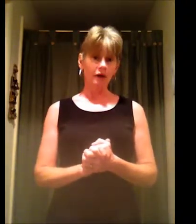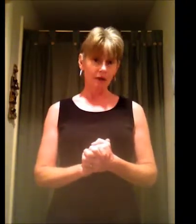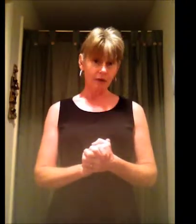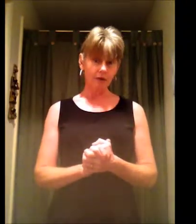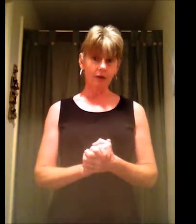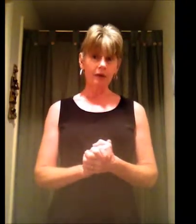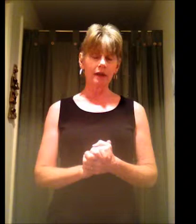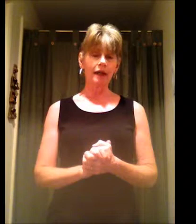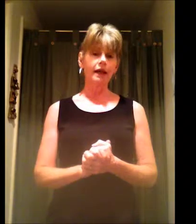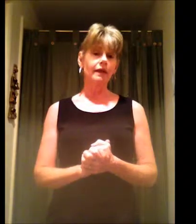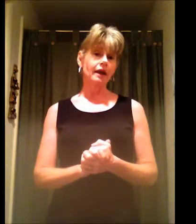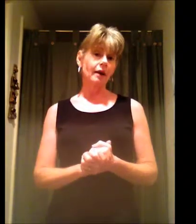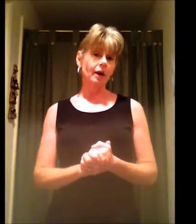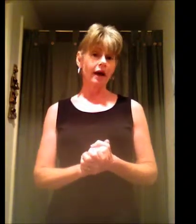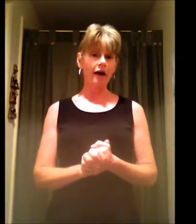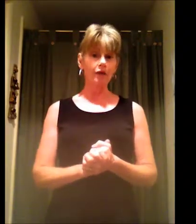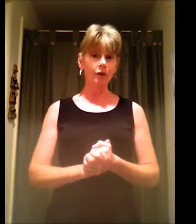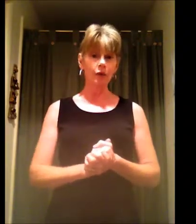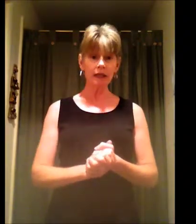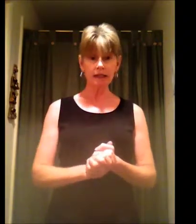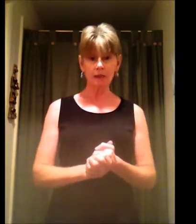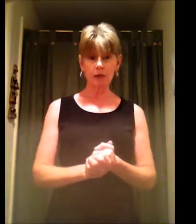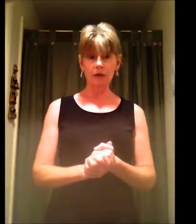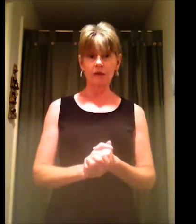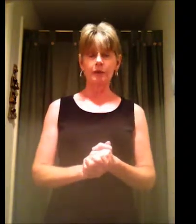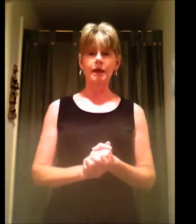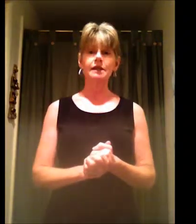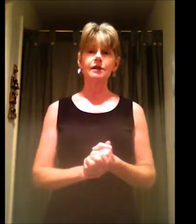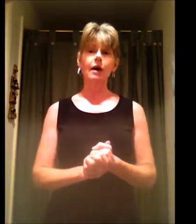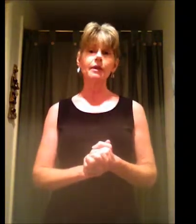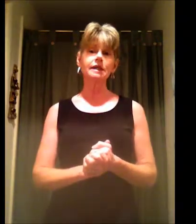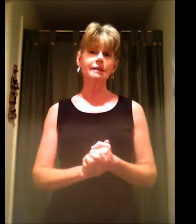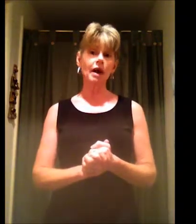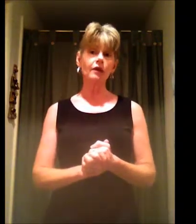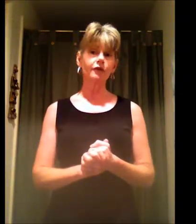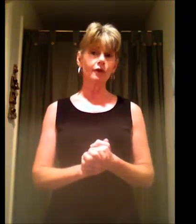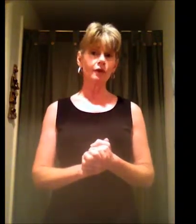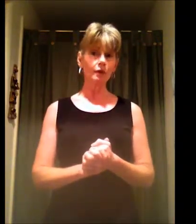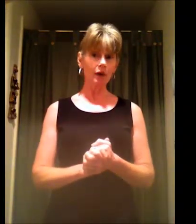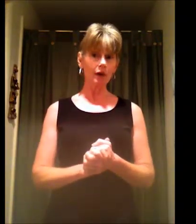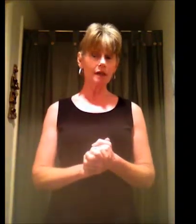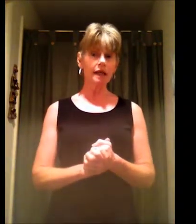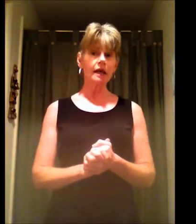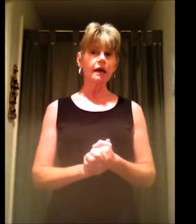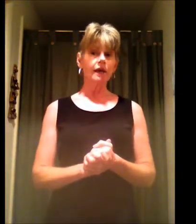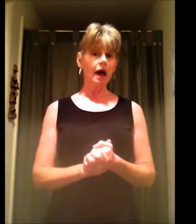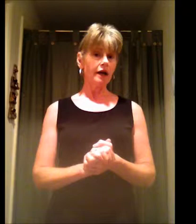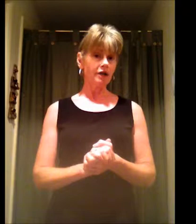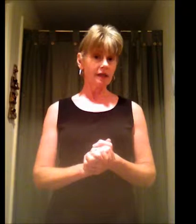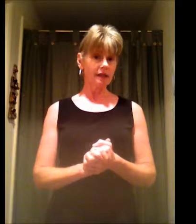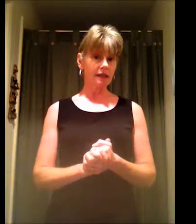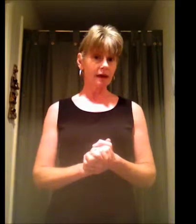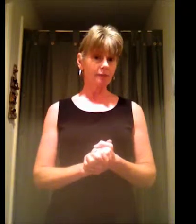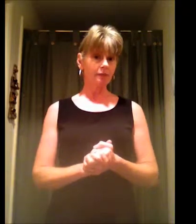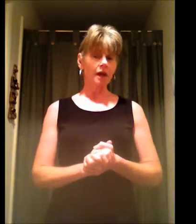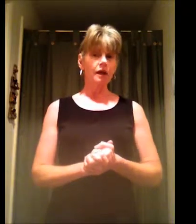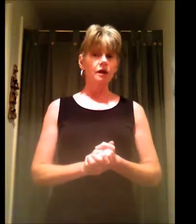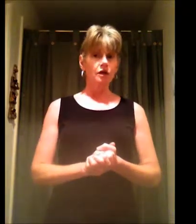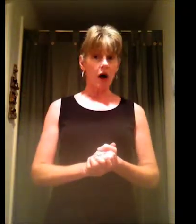do it fluently, and then I want to have you read some words for me. So I'm going to spell a few of the words that I just taught